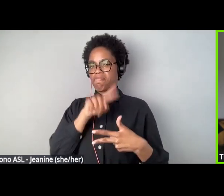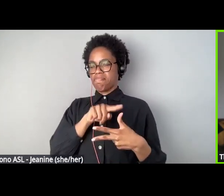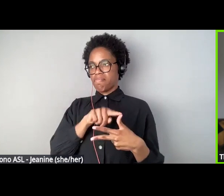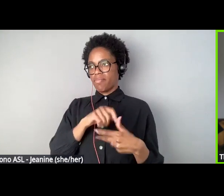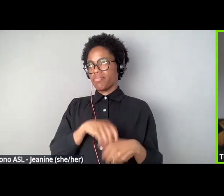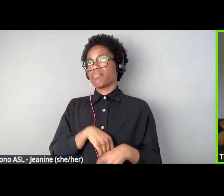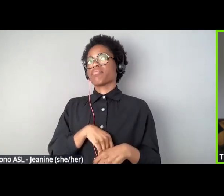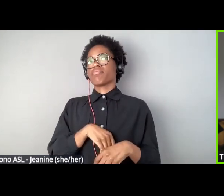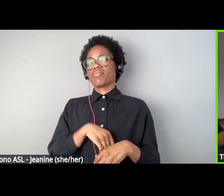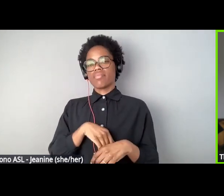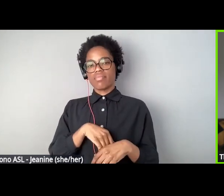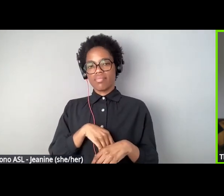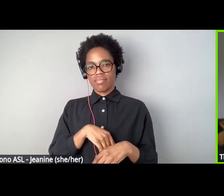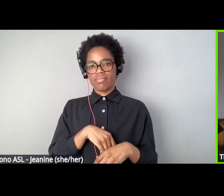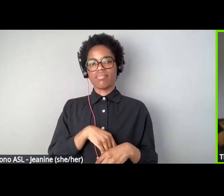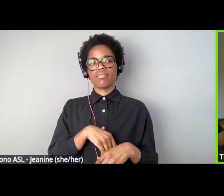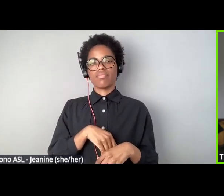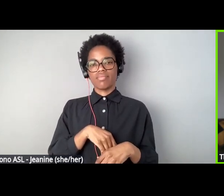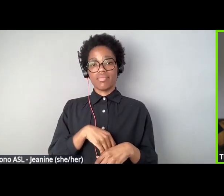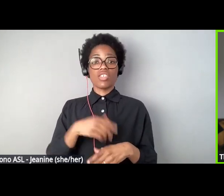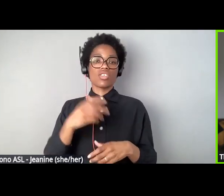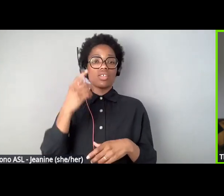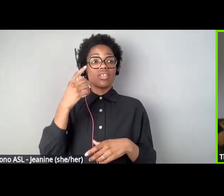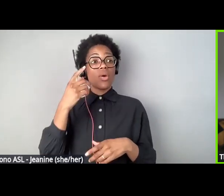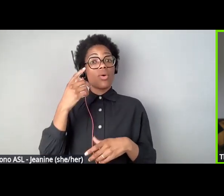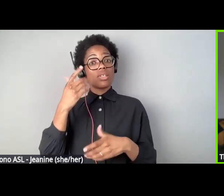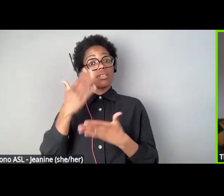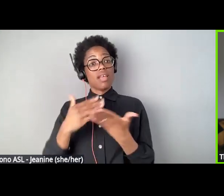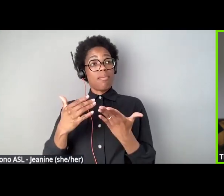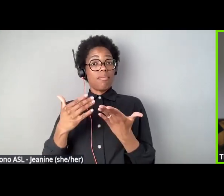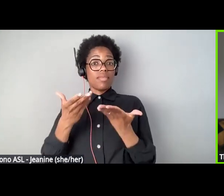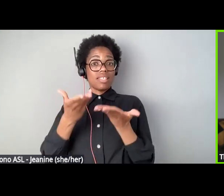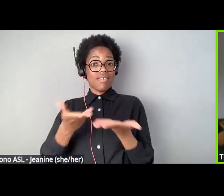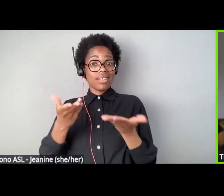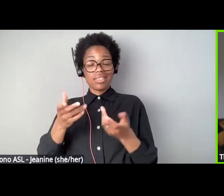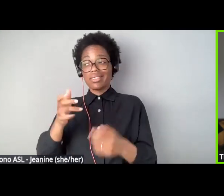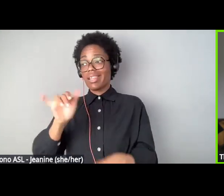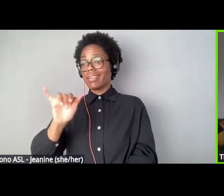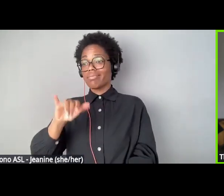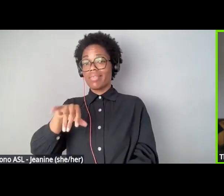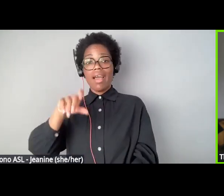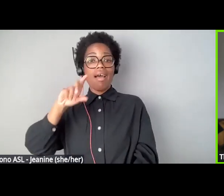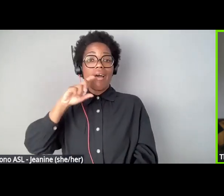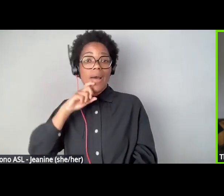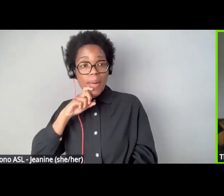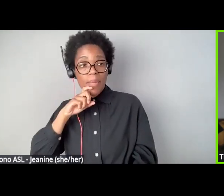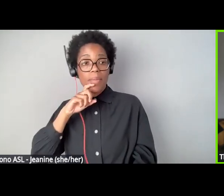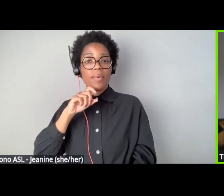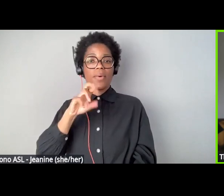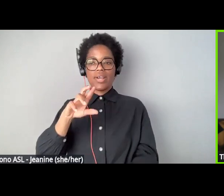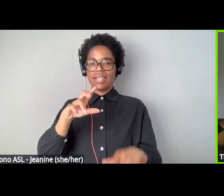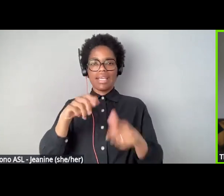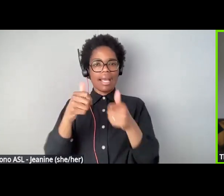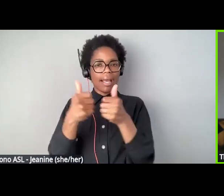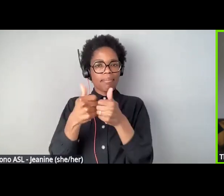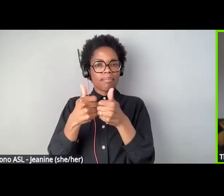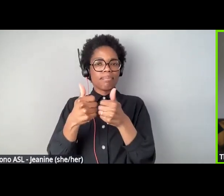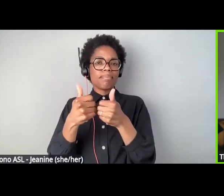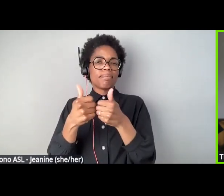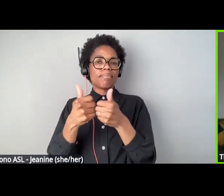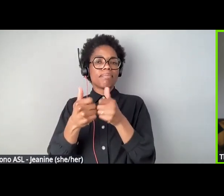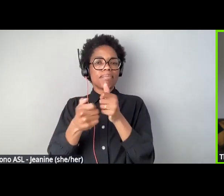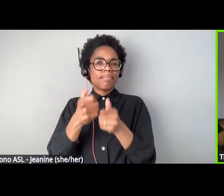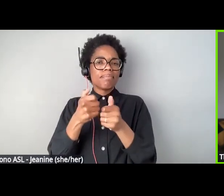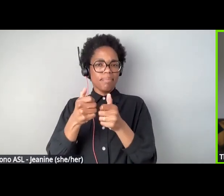gaming devices that will allow you to install a VPN on them in addition to your computer and your phone, which are the main ones we're looking